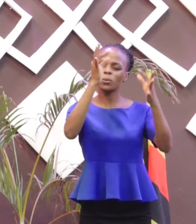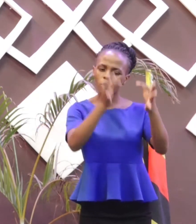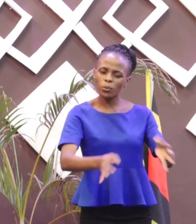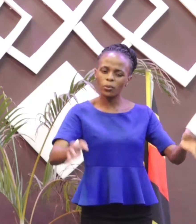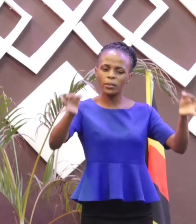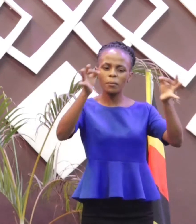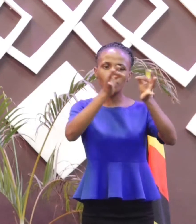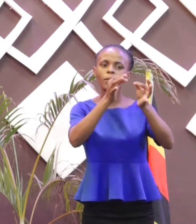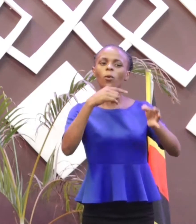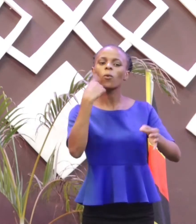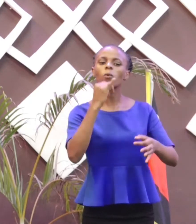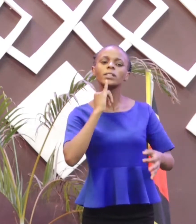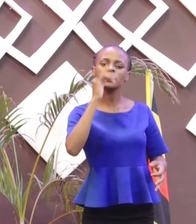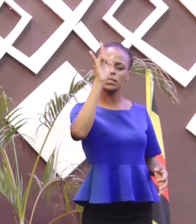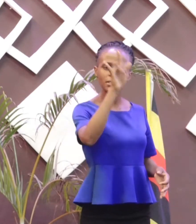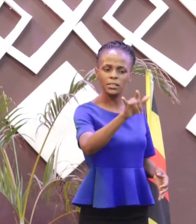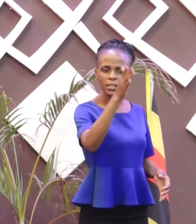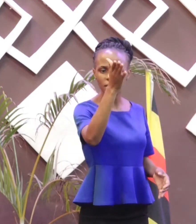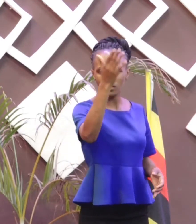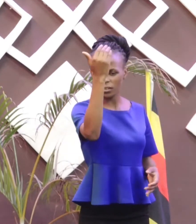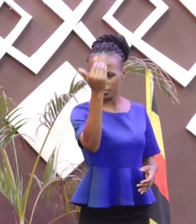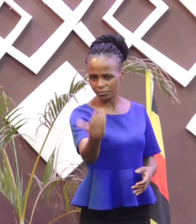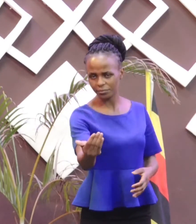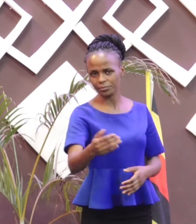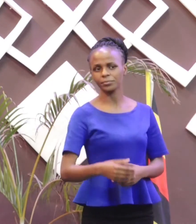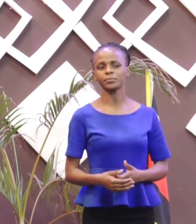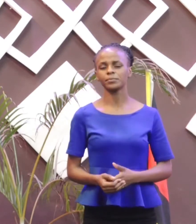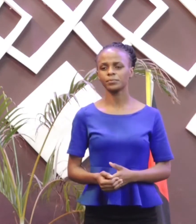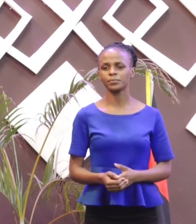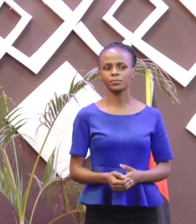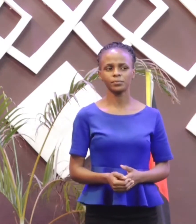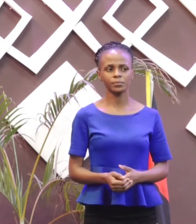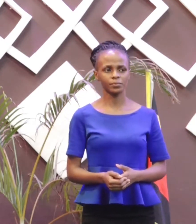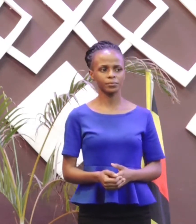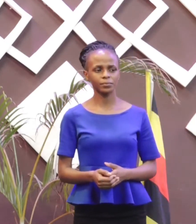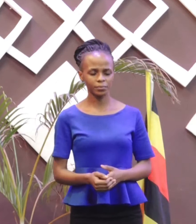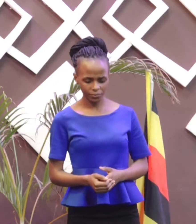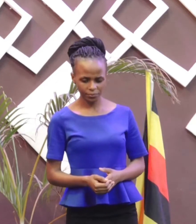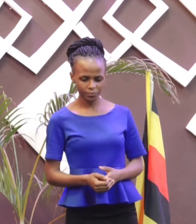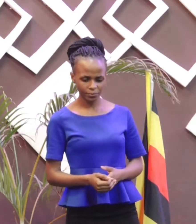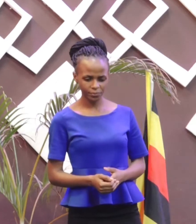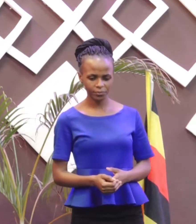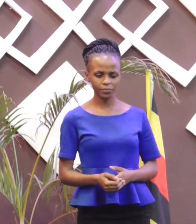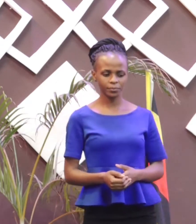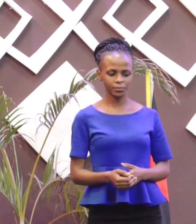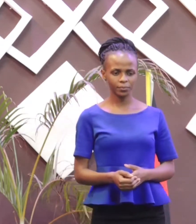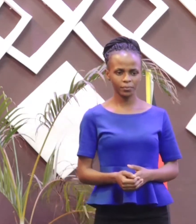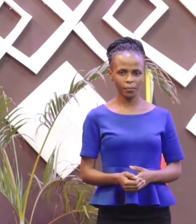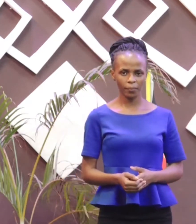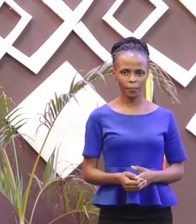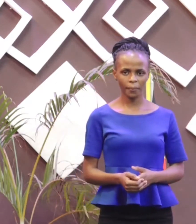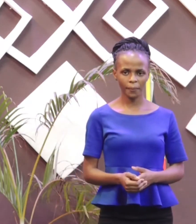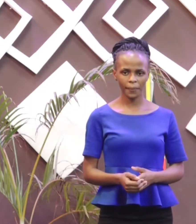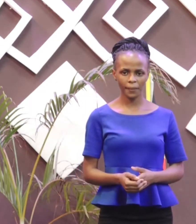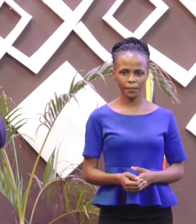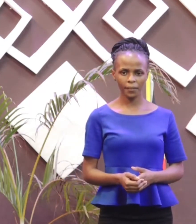imirira ne bagamba Katonda yagamba nti tugenda kusikira ensi eno. Oba bantu kyabalimu baba amanyi batya tugenda gisikira kubanga